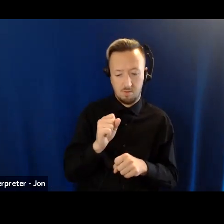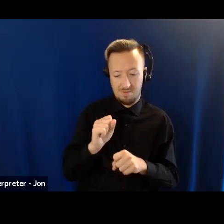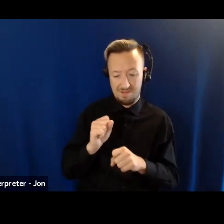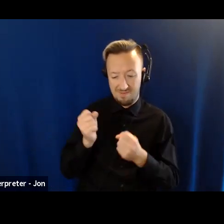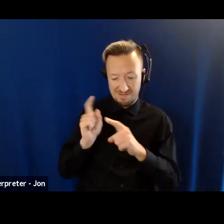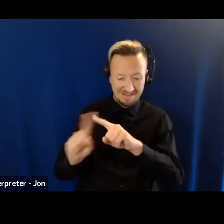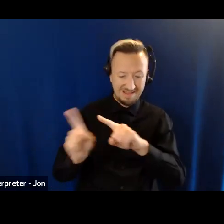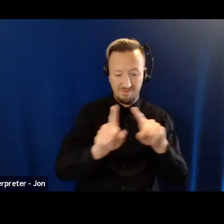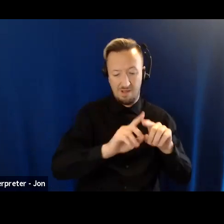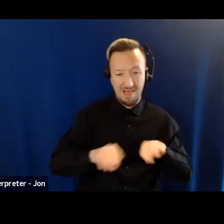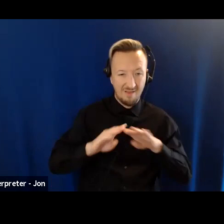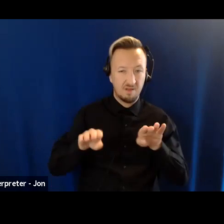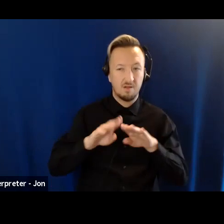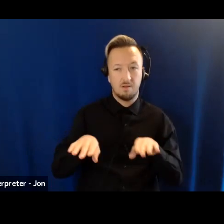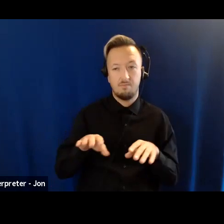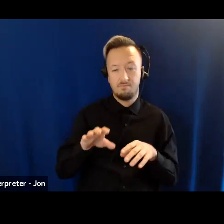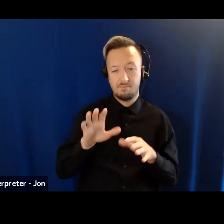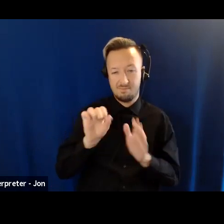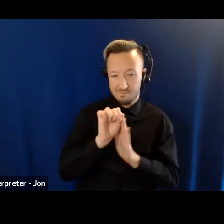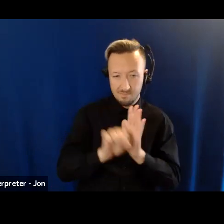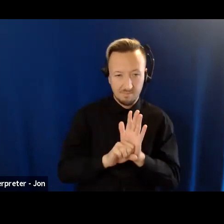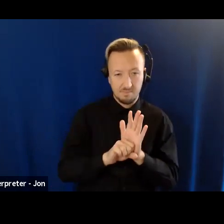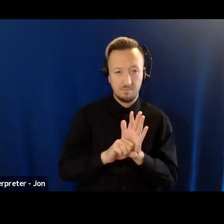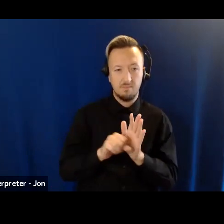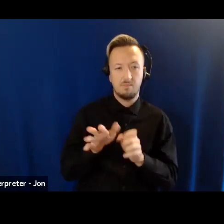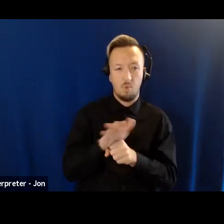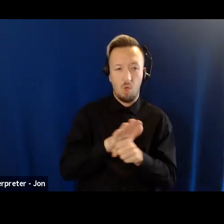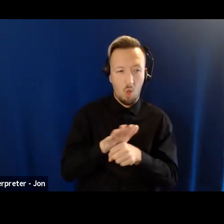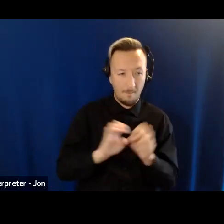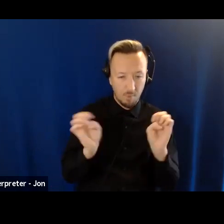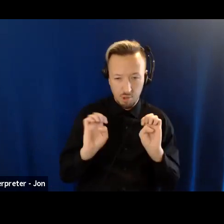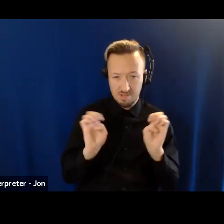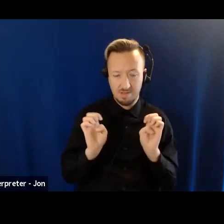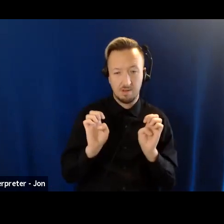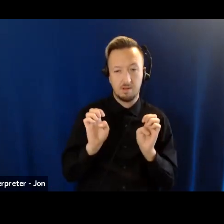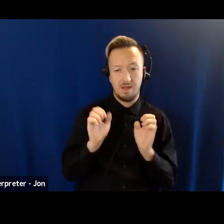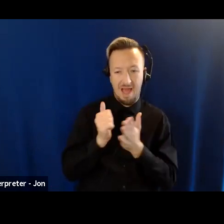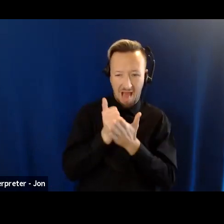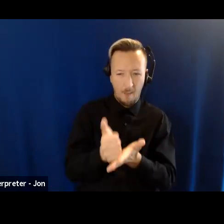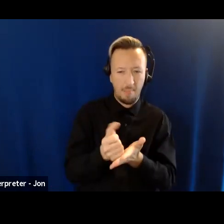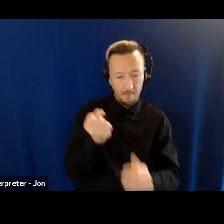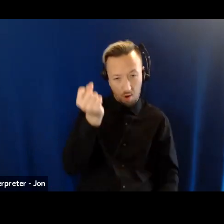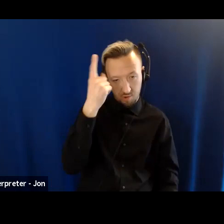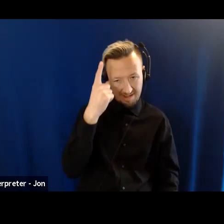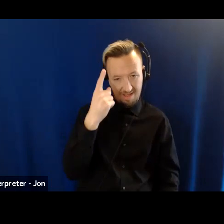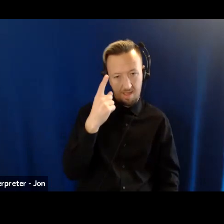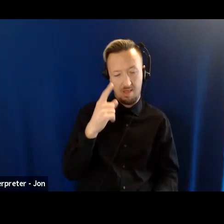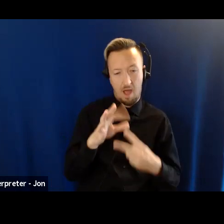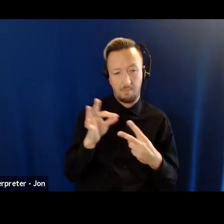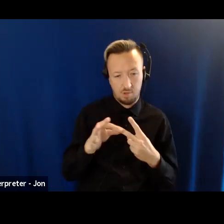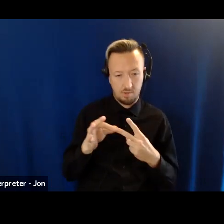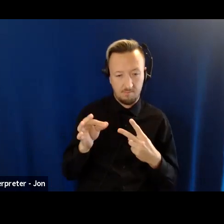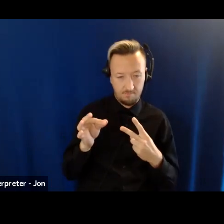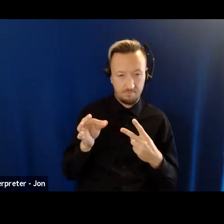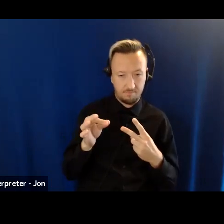ombudsman, with the state, with our local emergency management to help them understand that option needs to